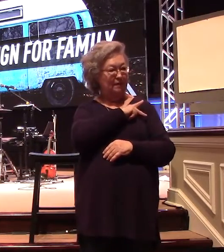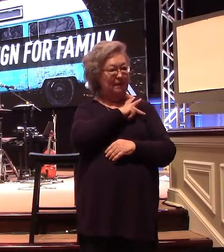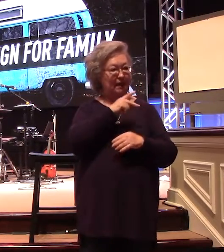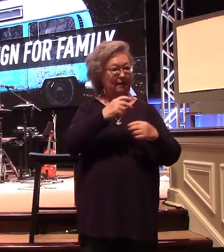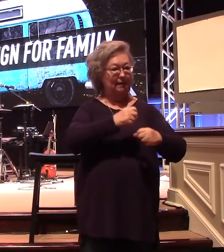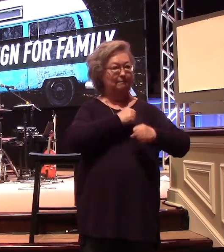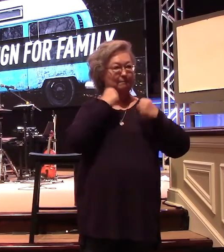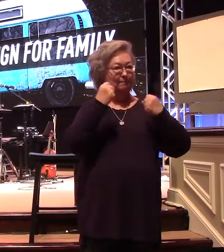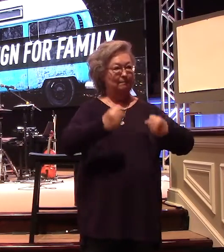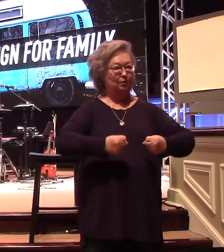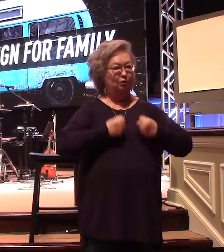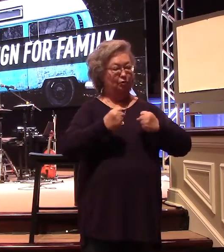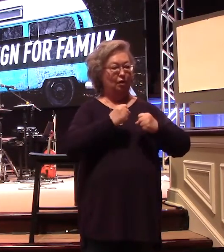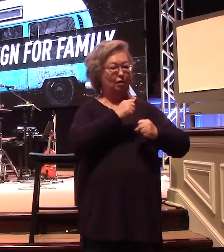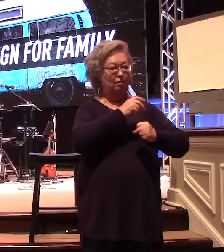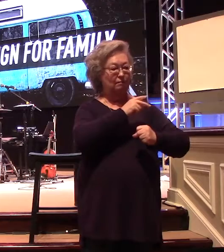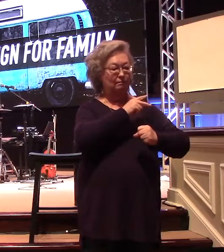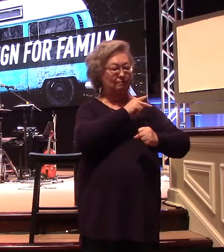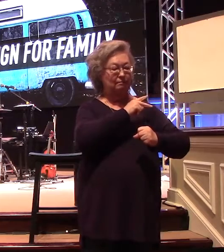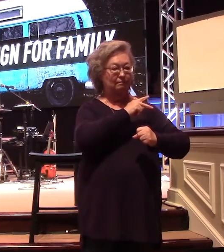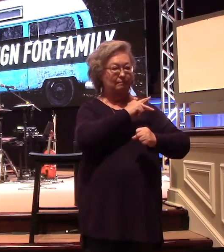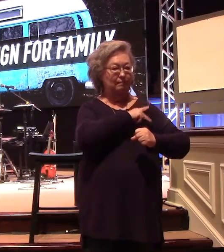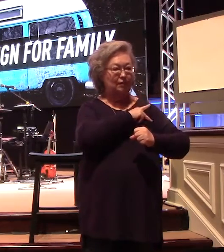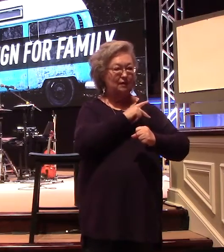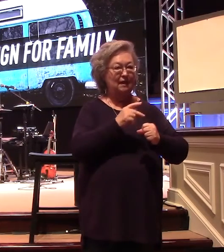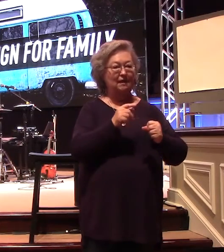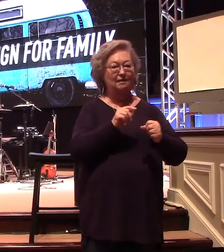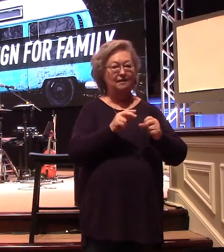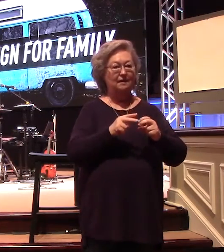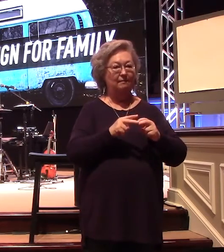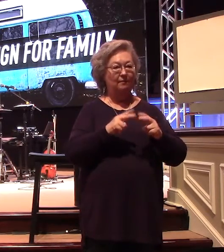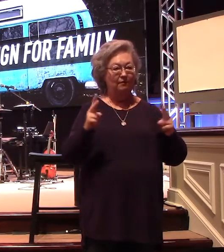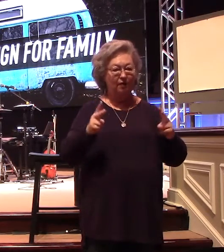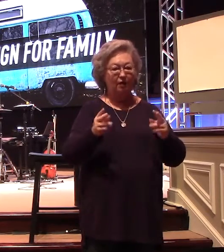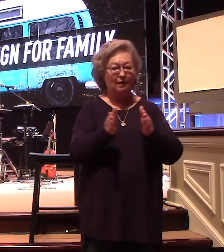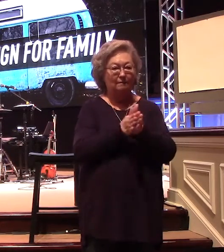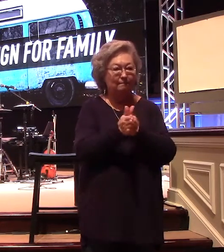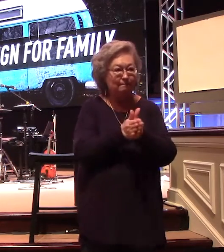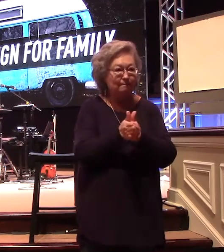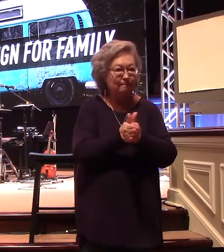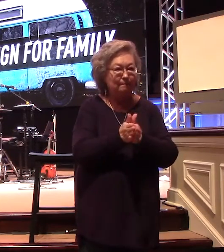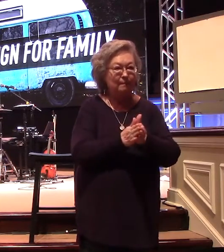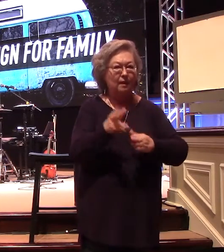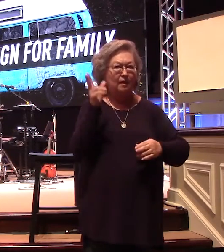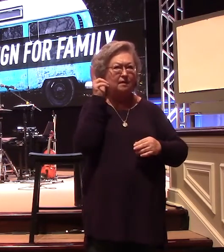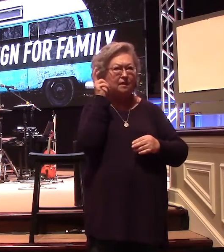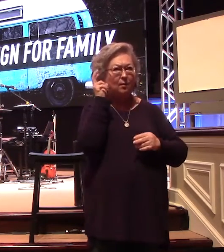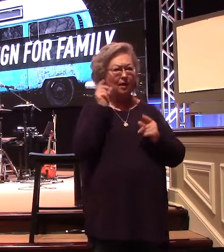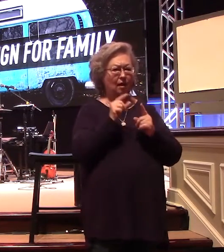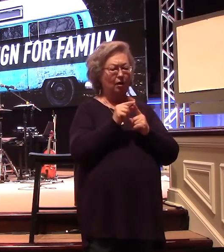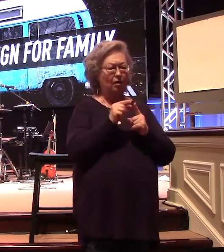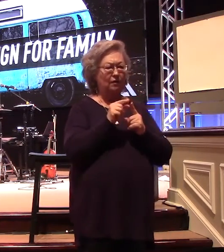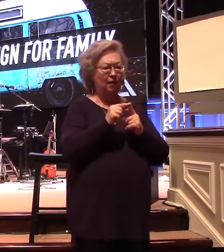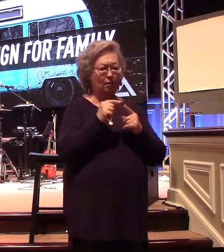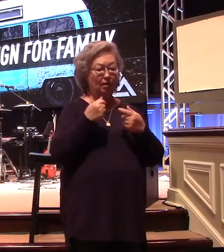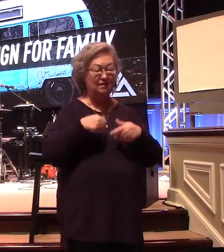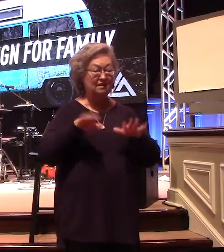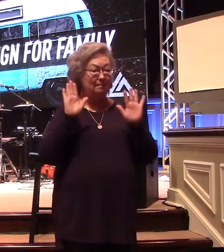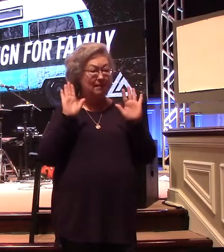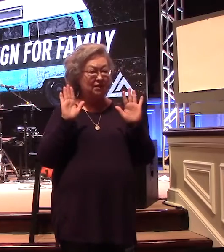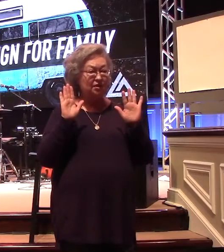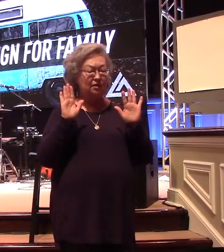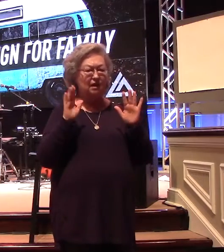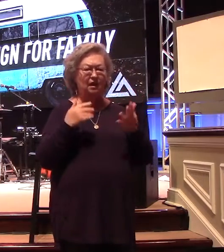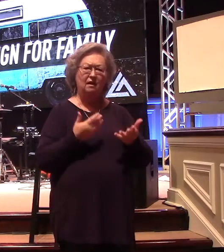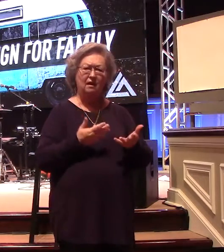those of you who know what that means. And so when I hear about submission, I kind of thought that I had to change my personality. My best friend over here, she's